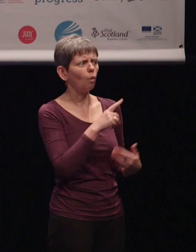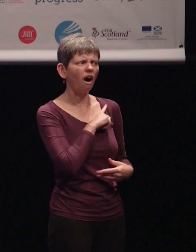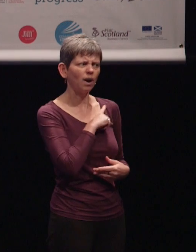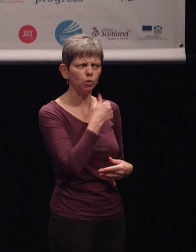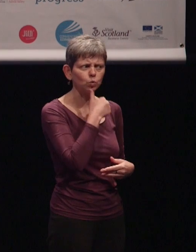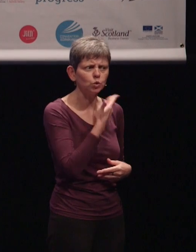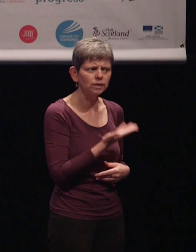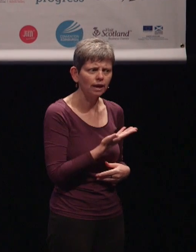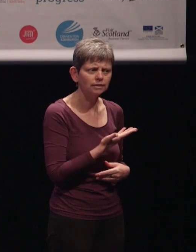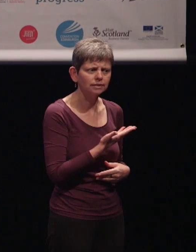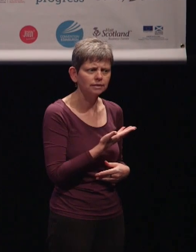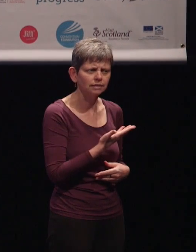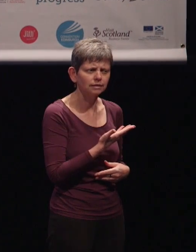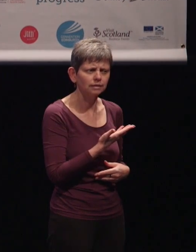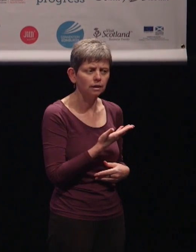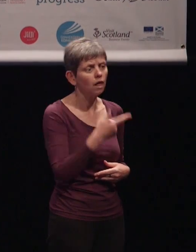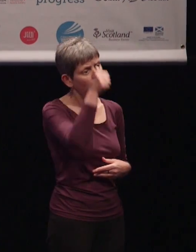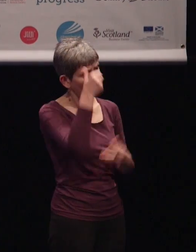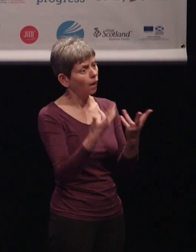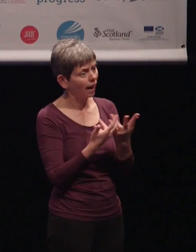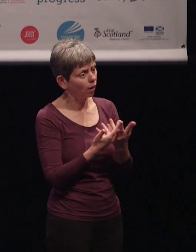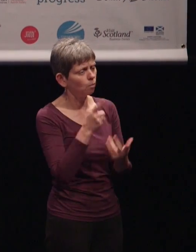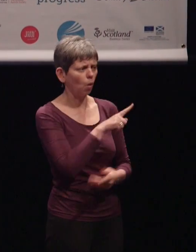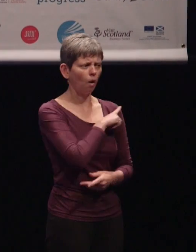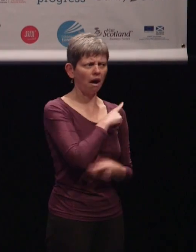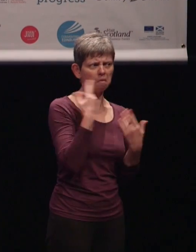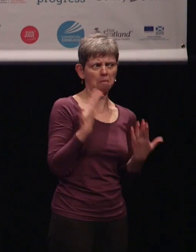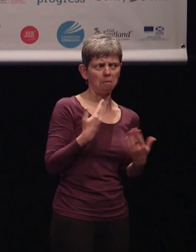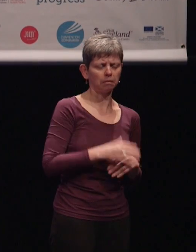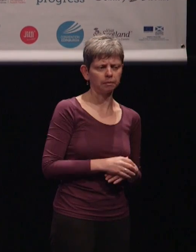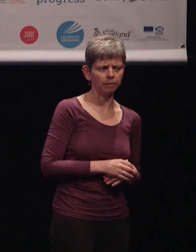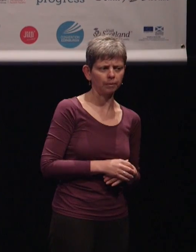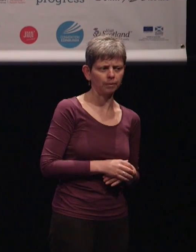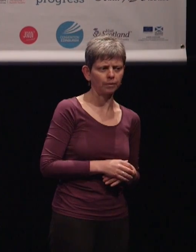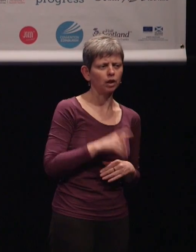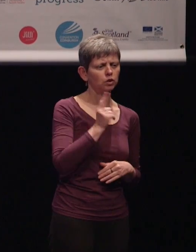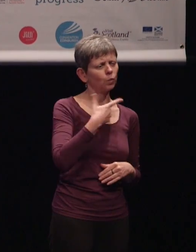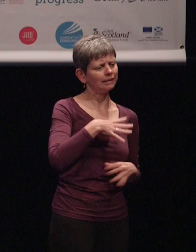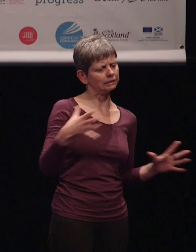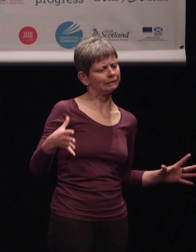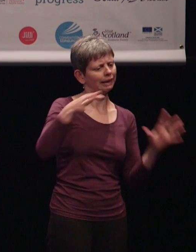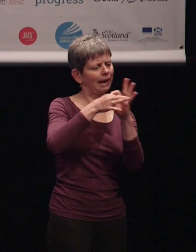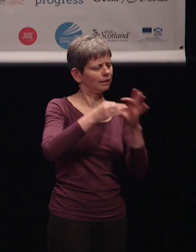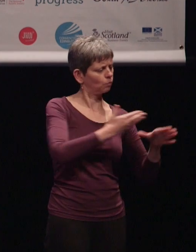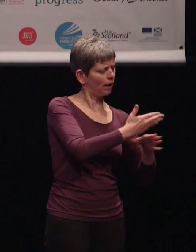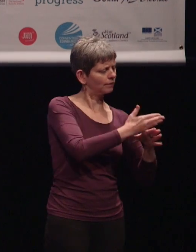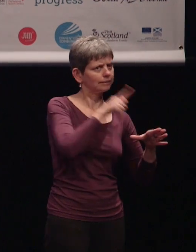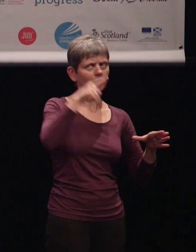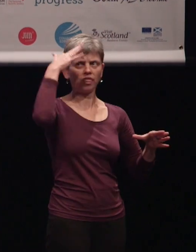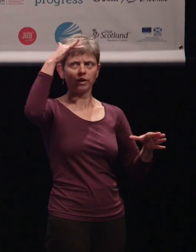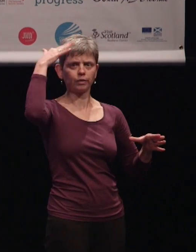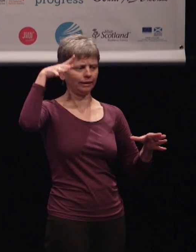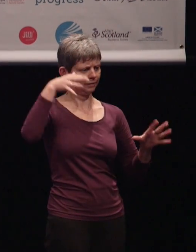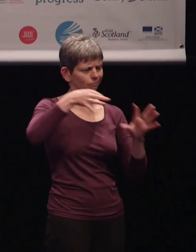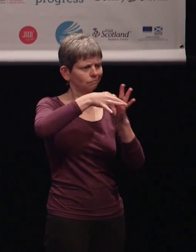why. So let's make the connection between the theory and the practice. Because everybody knows